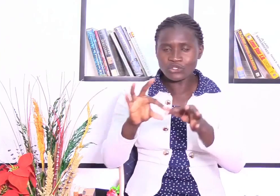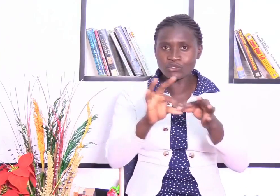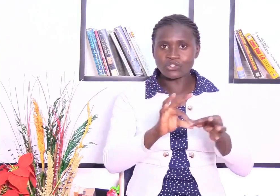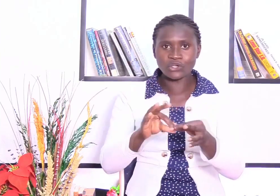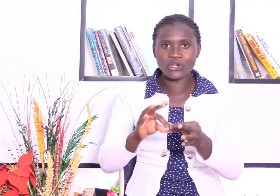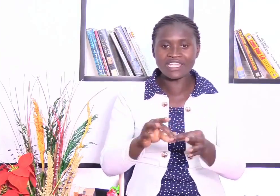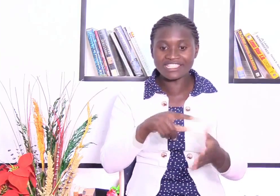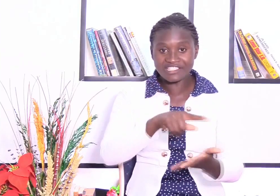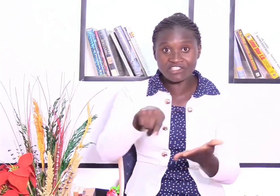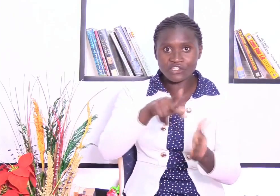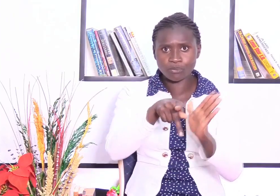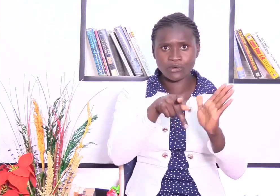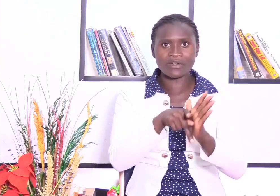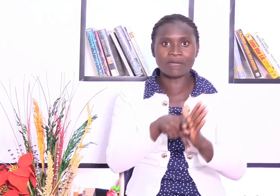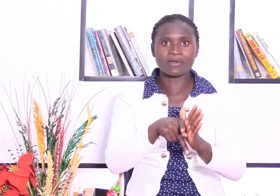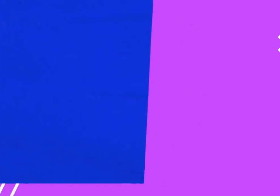to join this program.